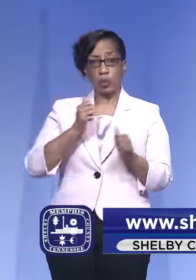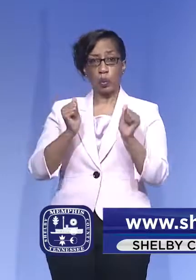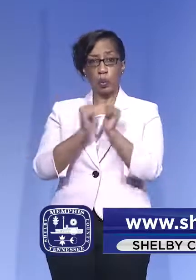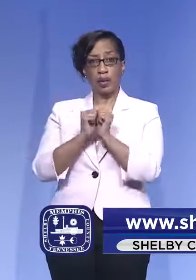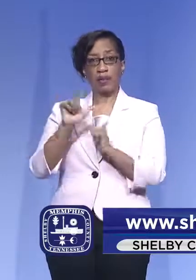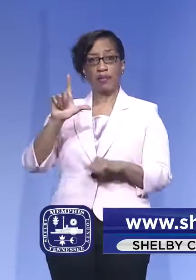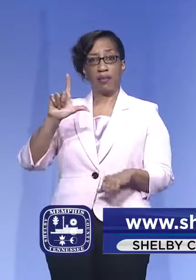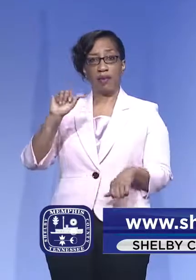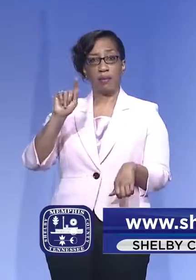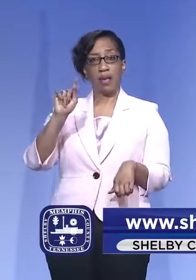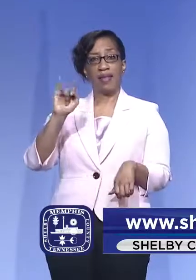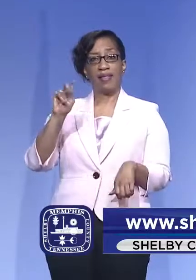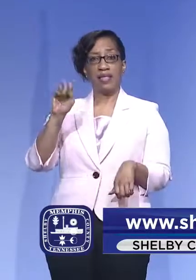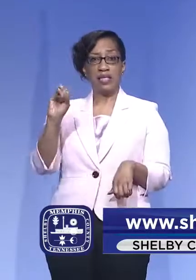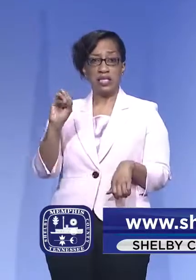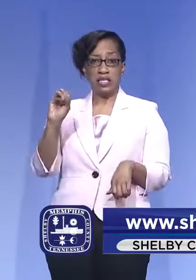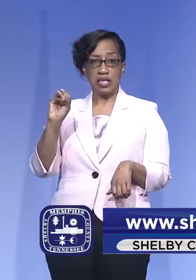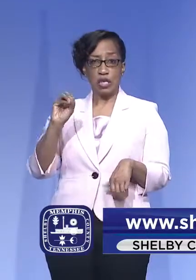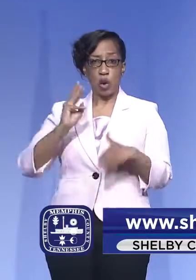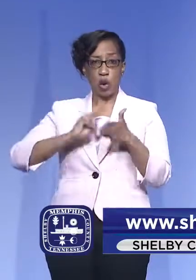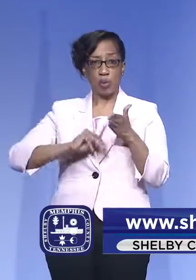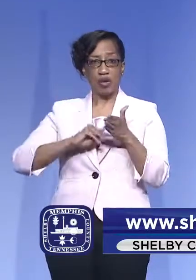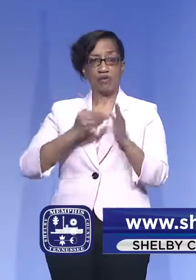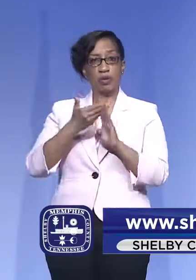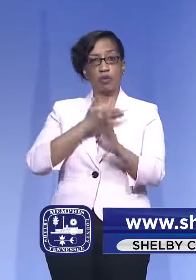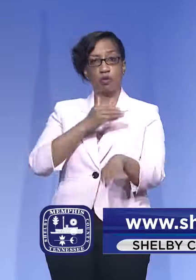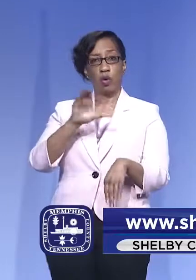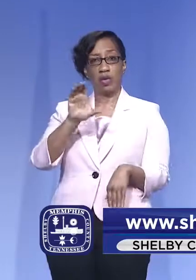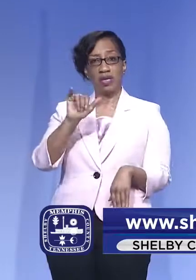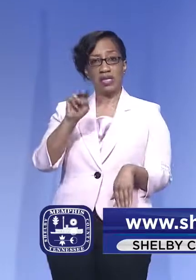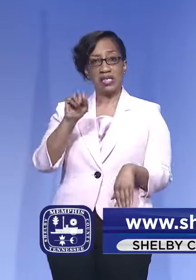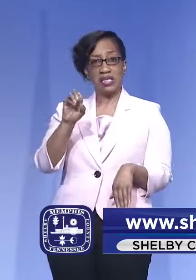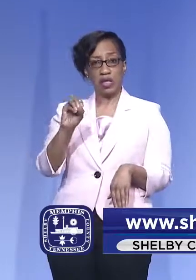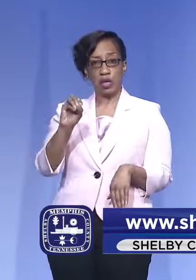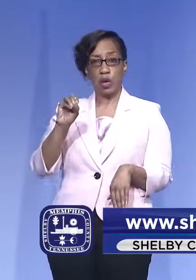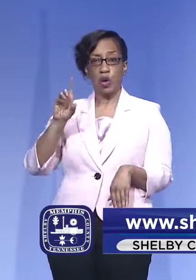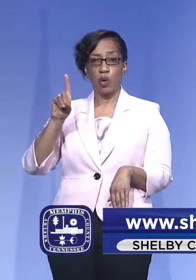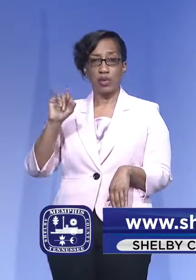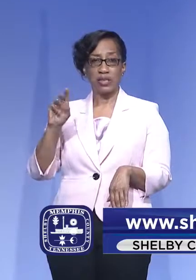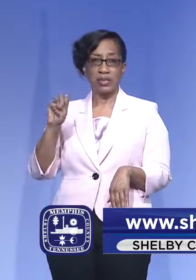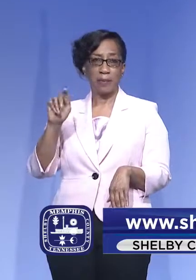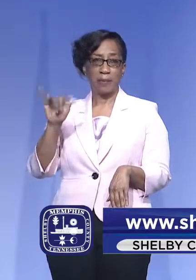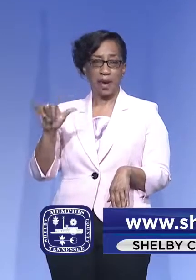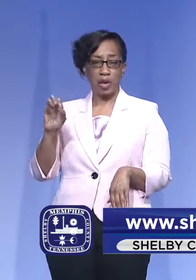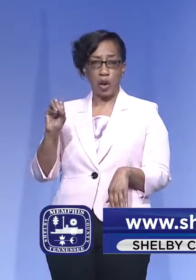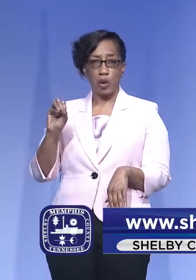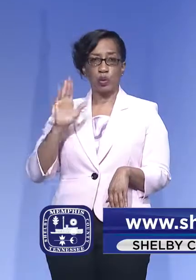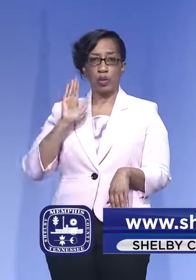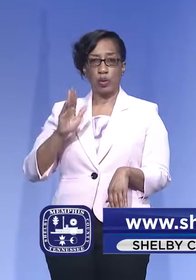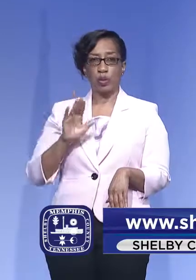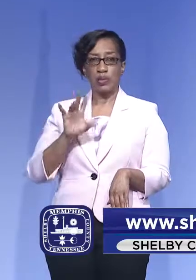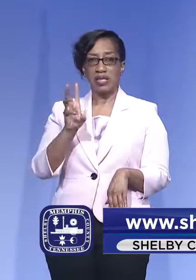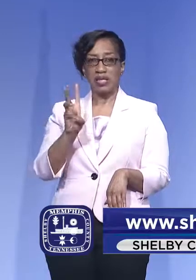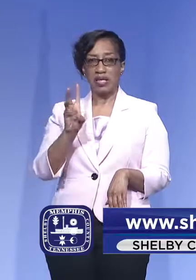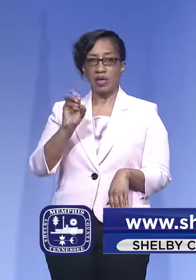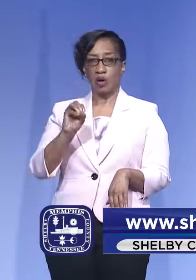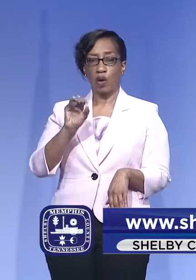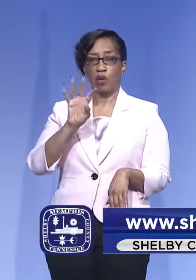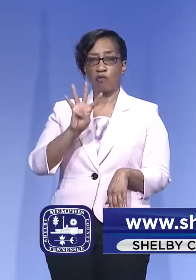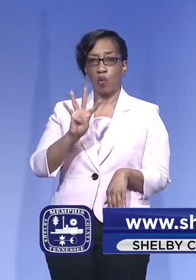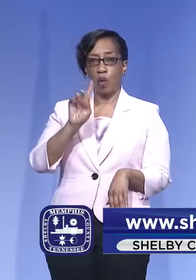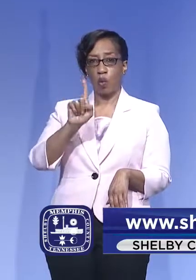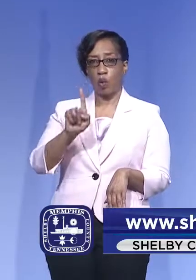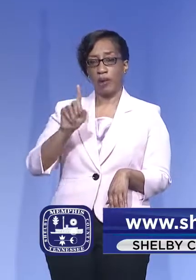Memphis before the Cinco de Mayo Festival that will be held at 6041 Mount